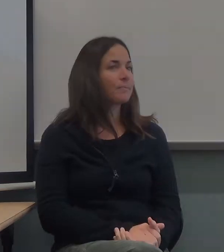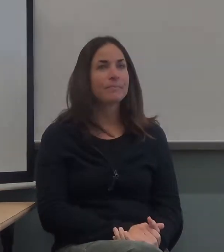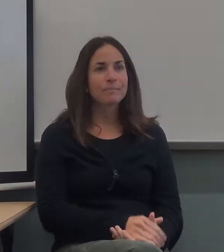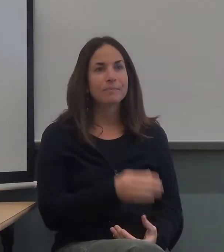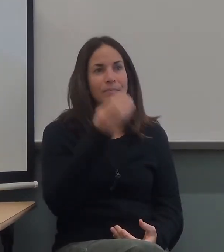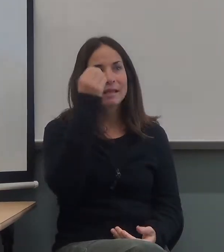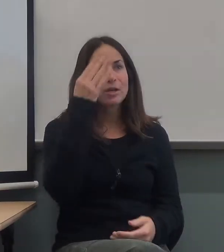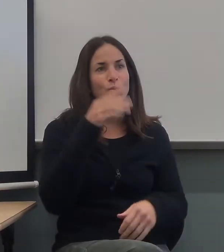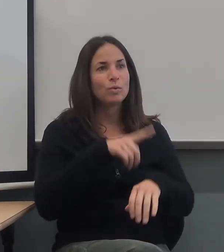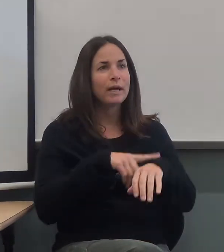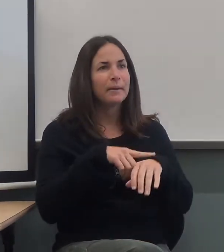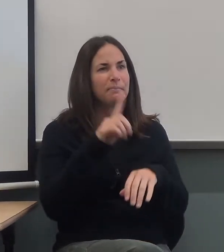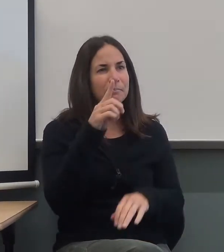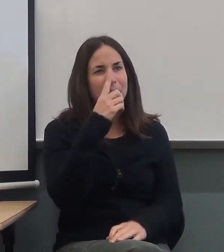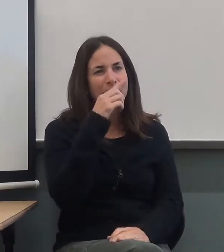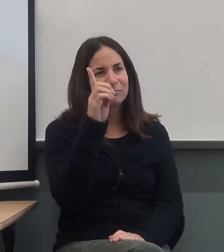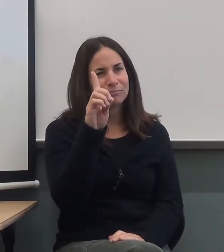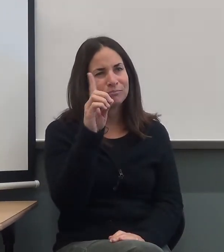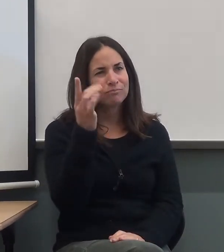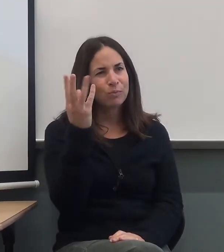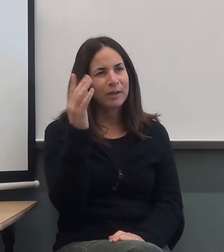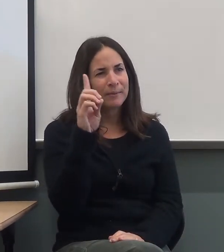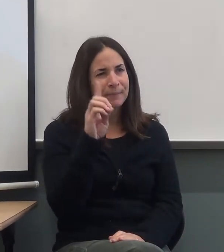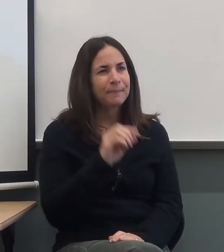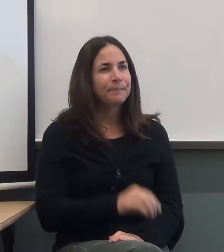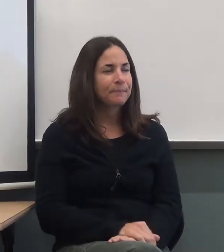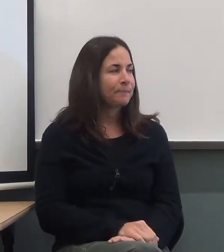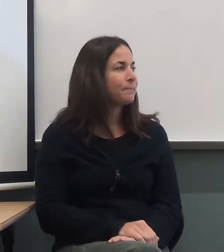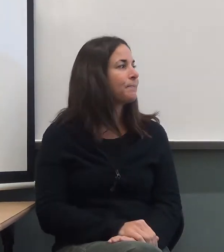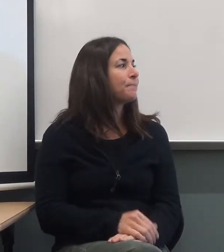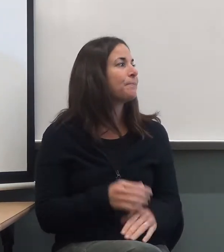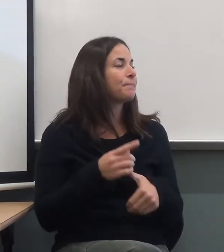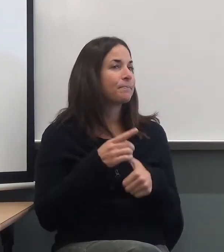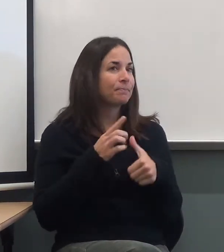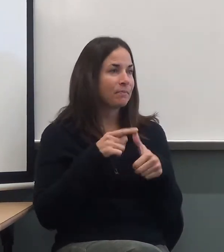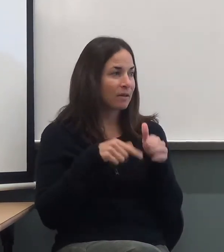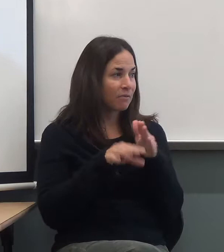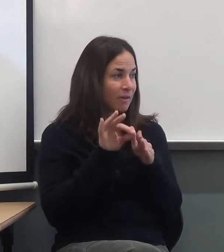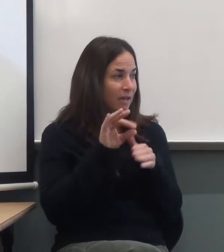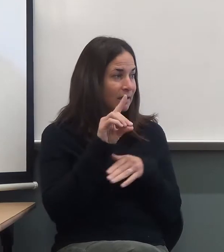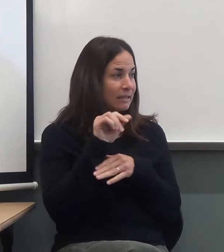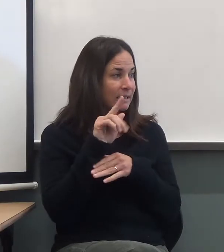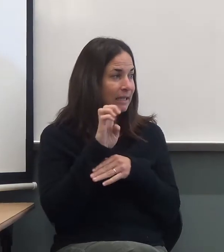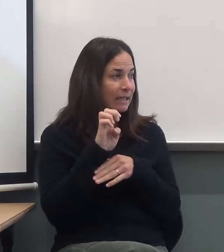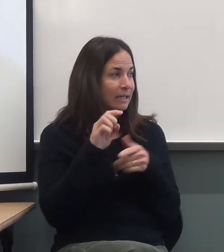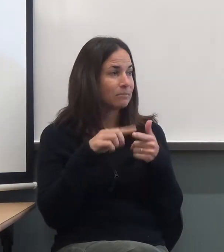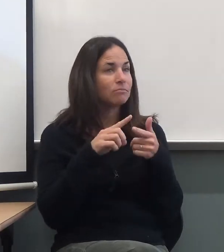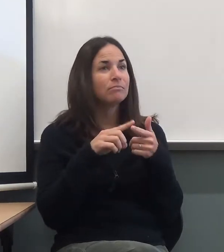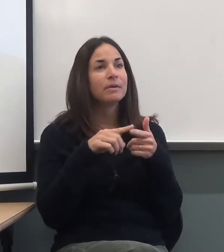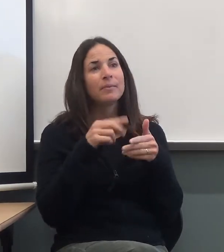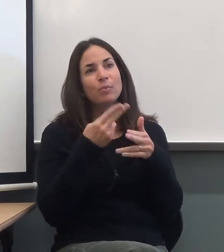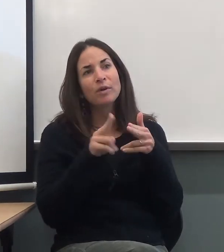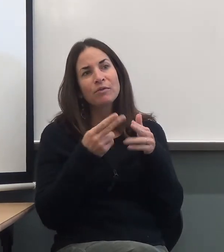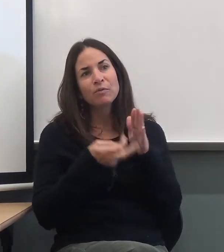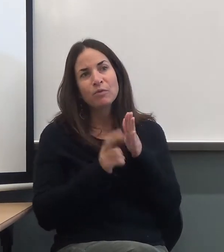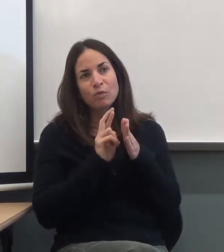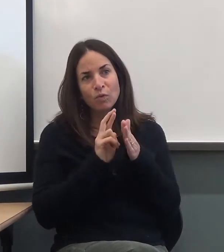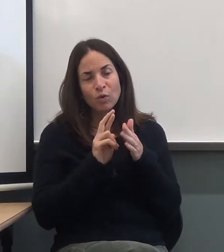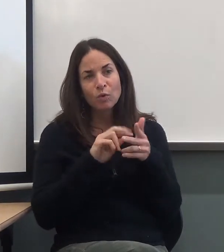we'll start with a brief review of what we've covered to date and start talking about the final just a little